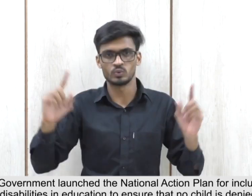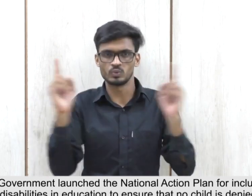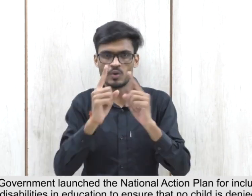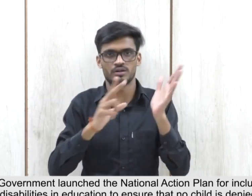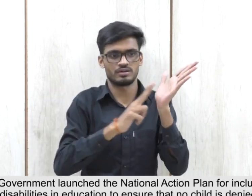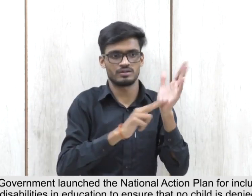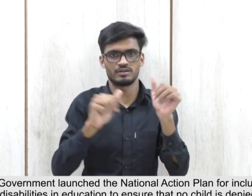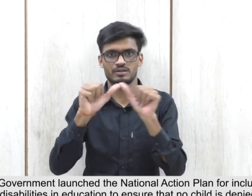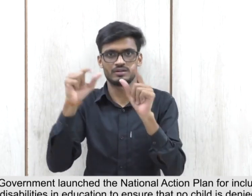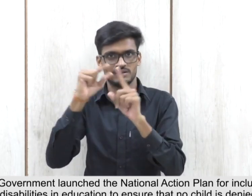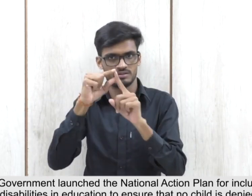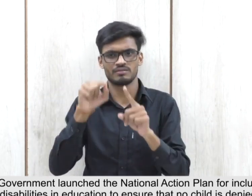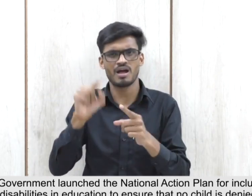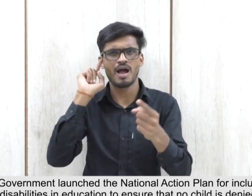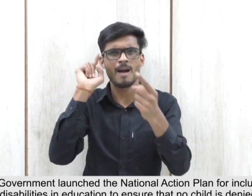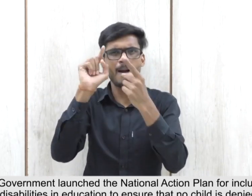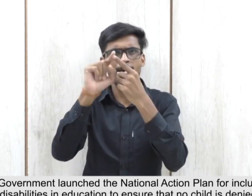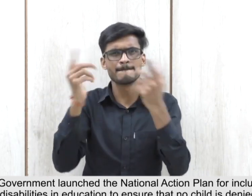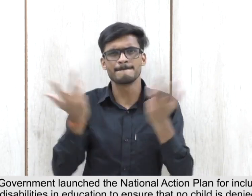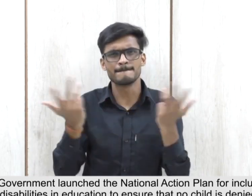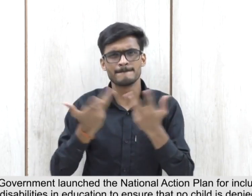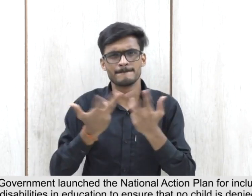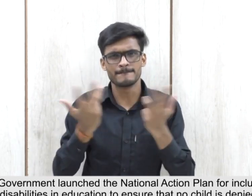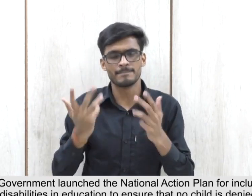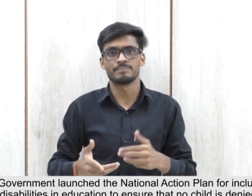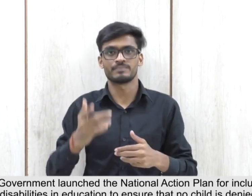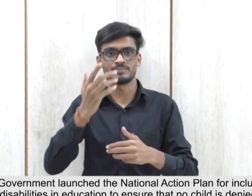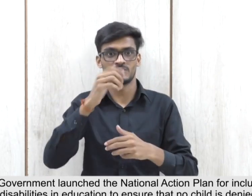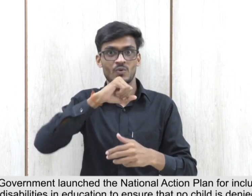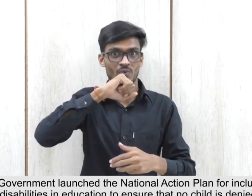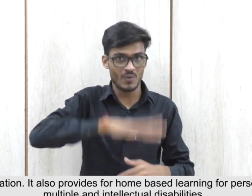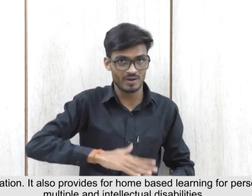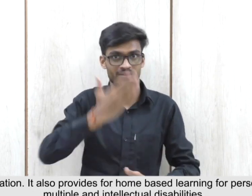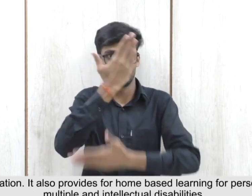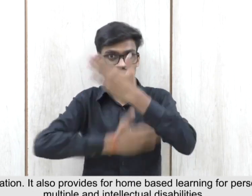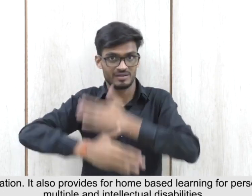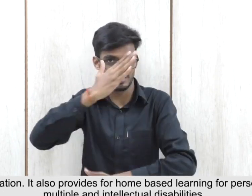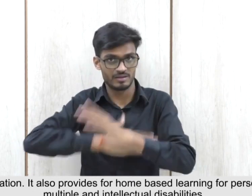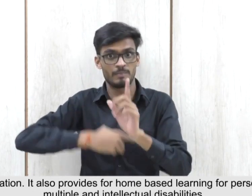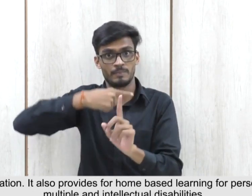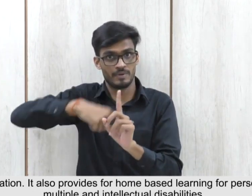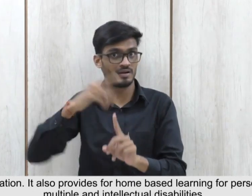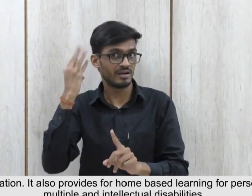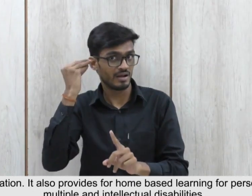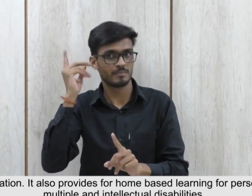no child is denied education in mainstream education.